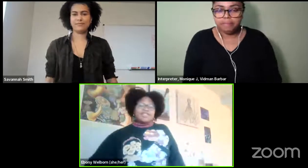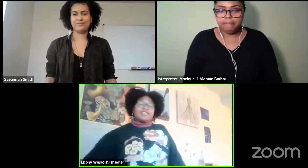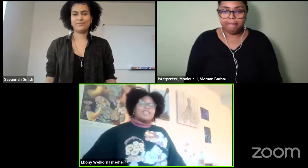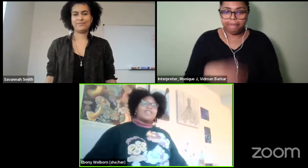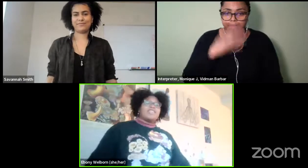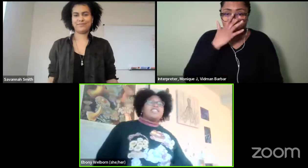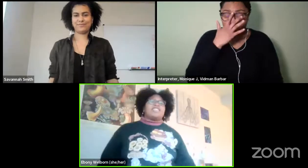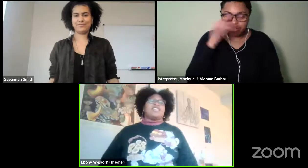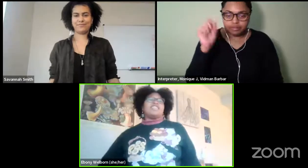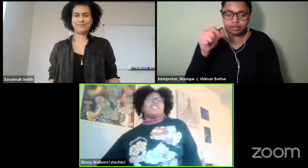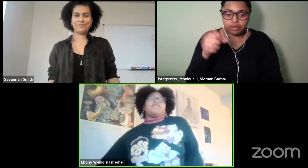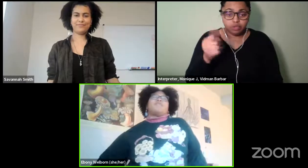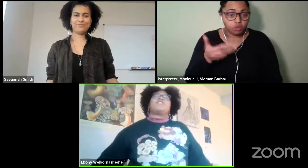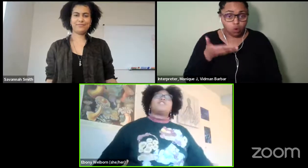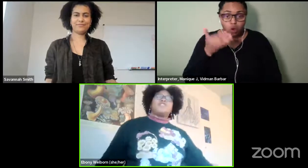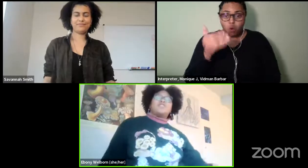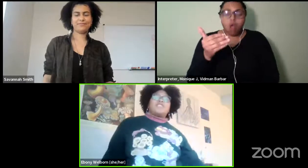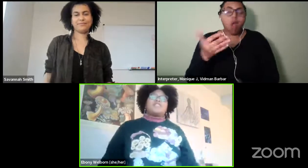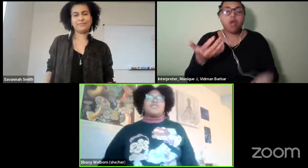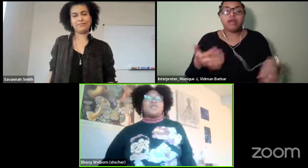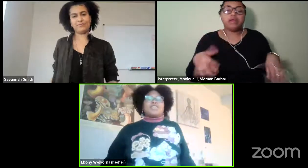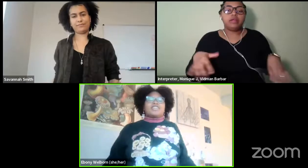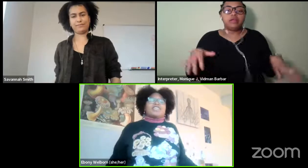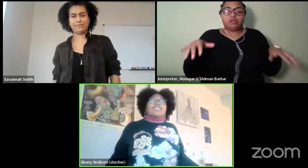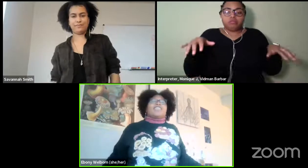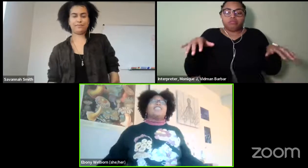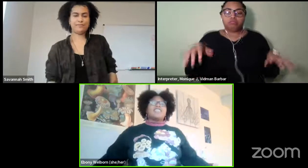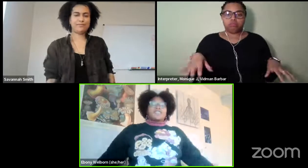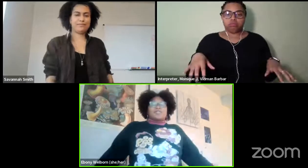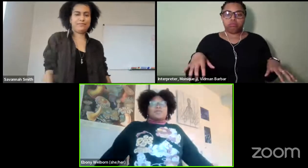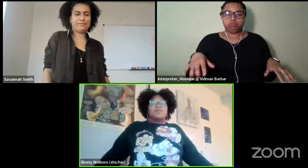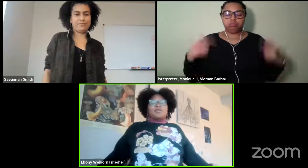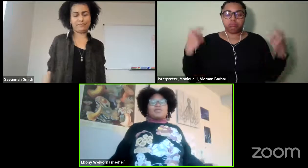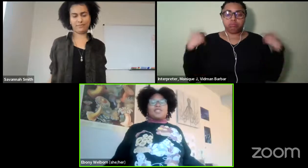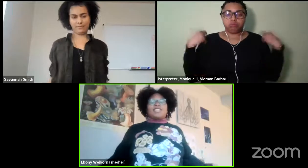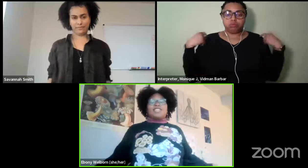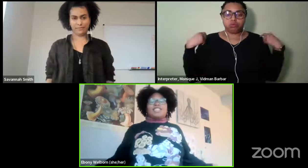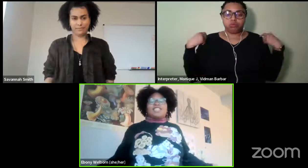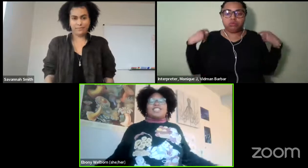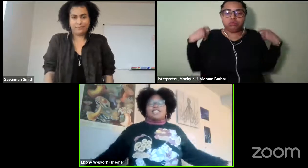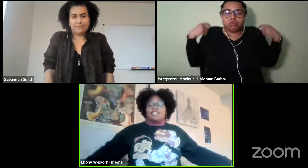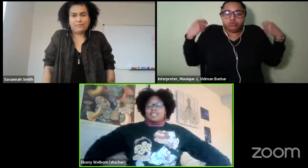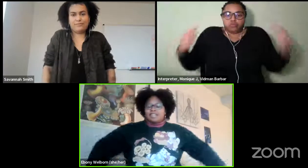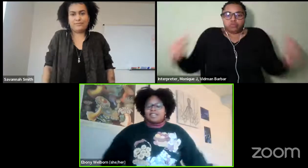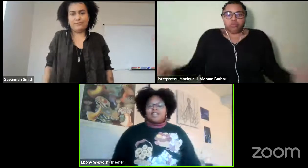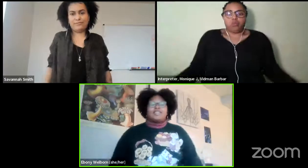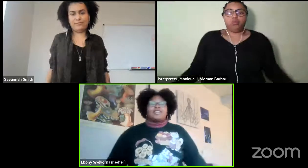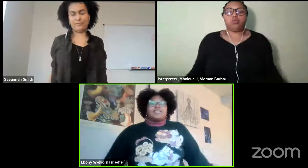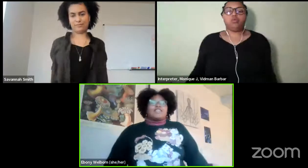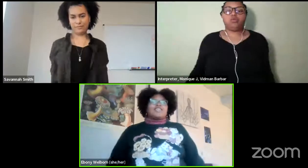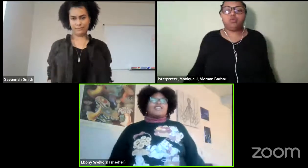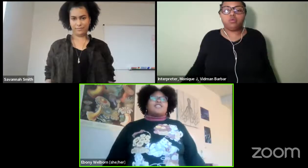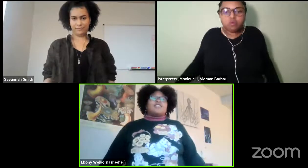Yes. Go ahead and settle in. Move those shoulders real quick. Do some little stretches.